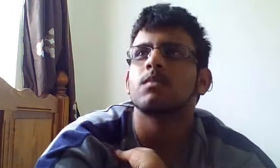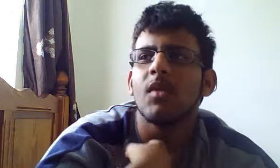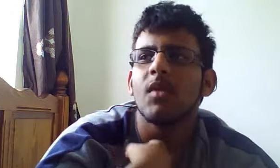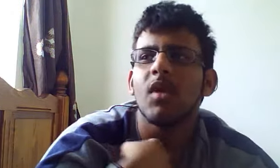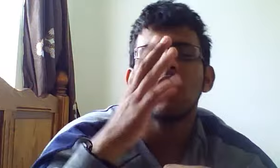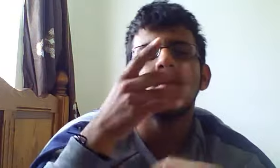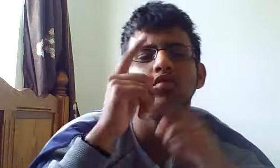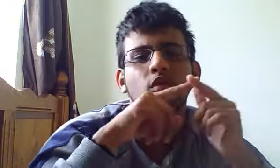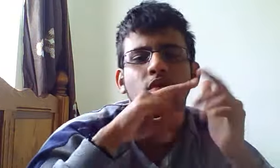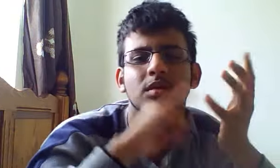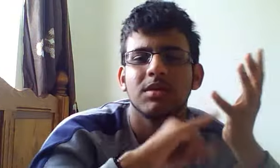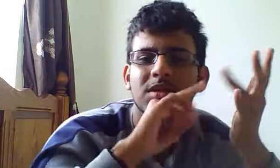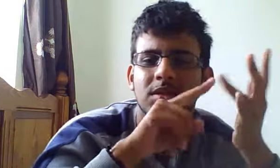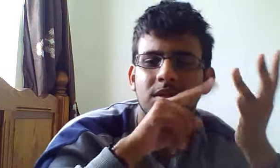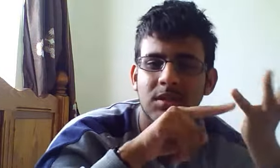I go to South